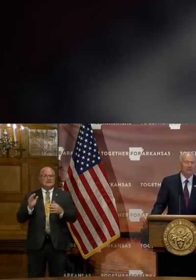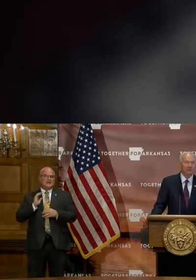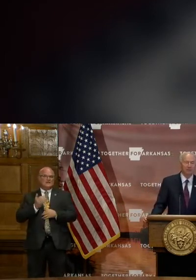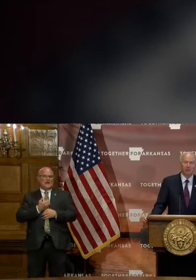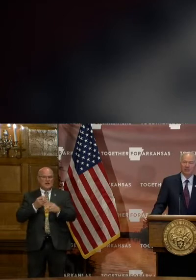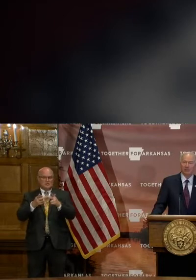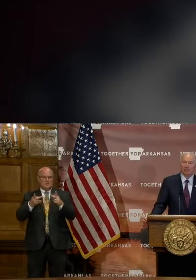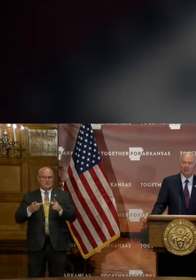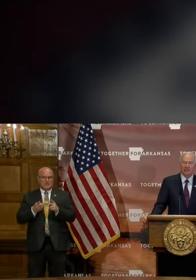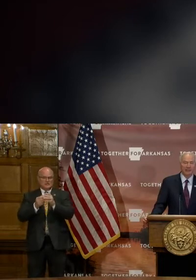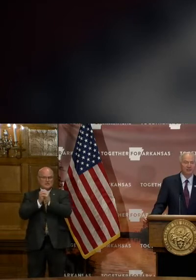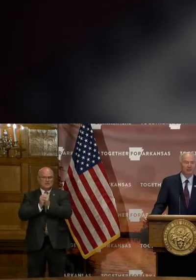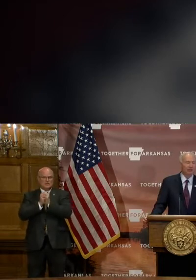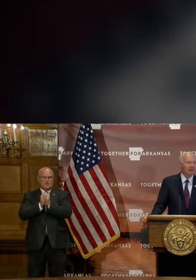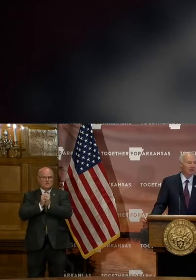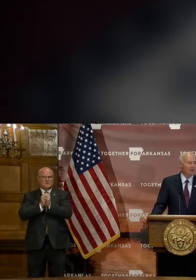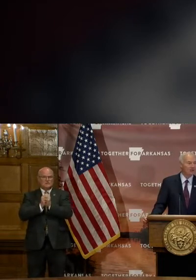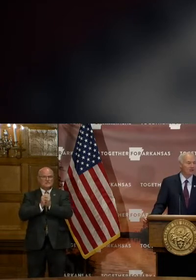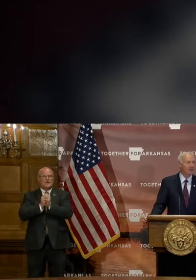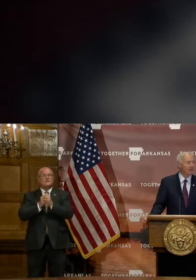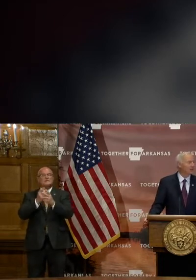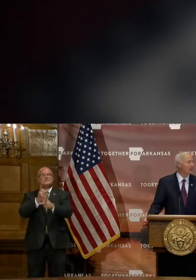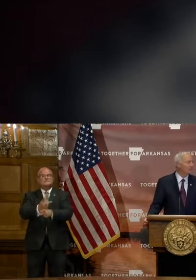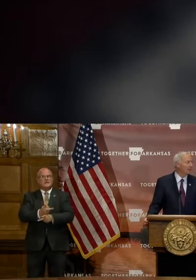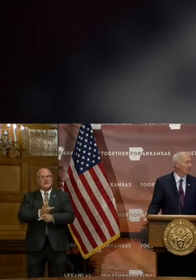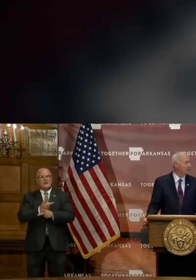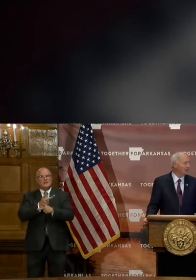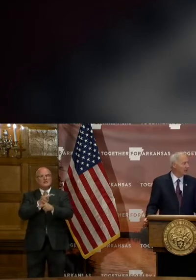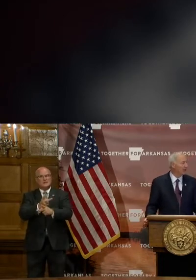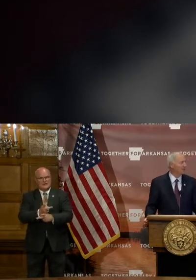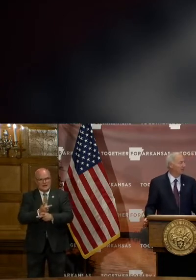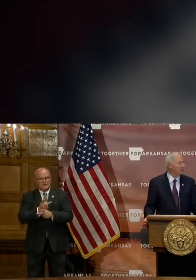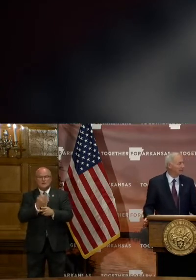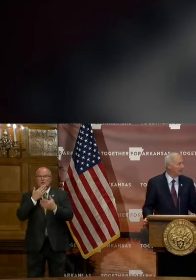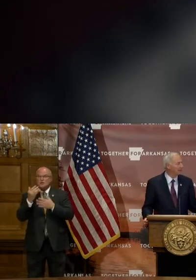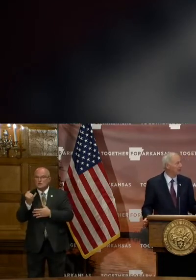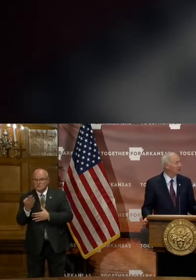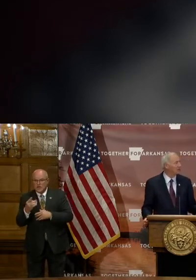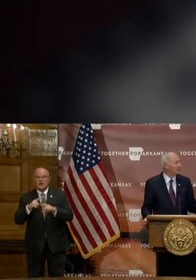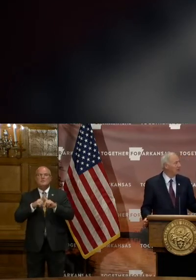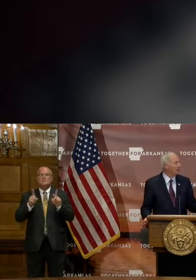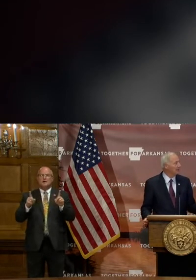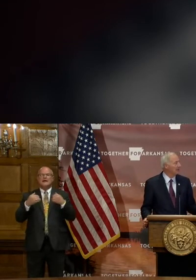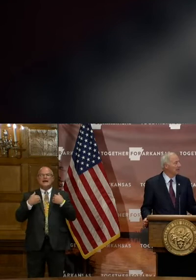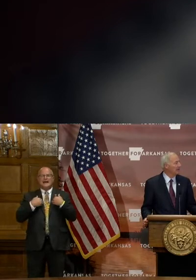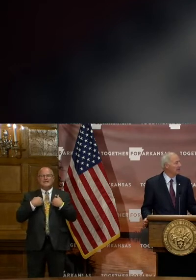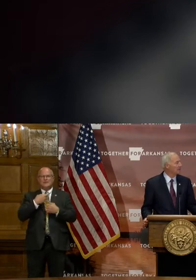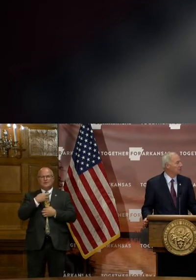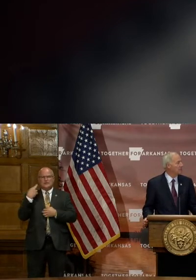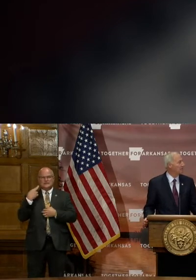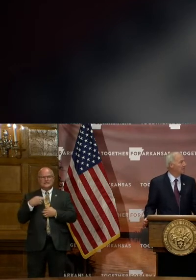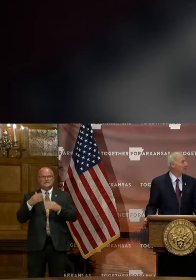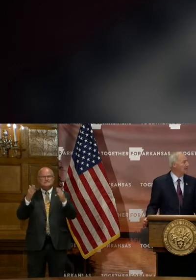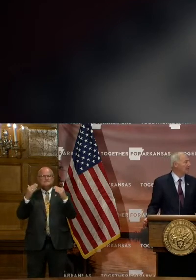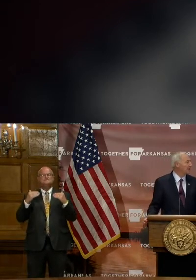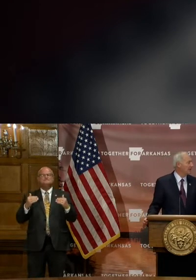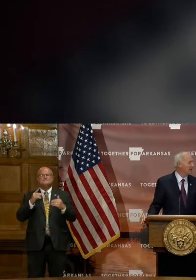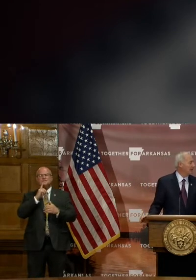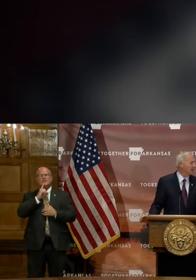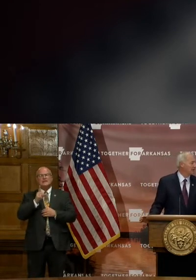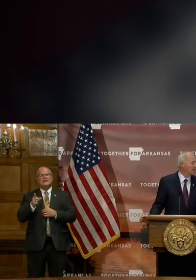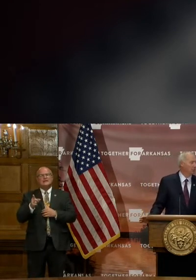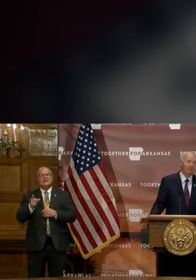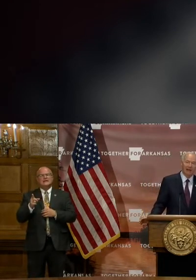our places of worship are taking extra precautions and doing a very good job, but there is that risk. And then the next one